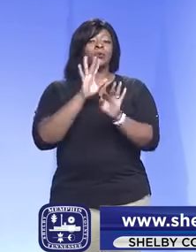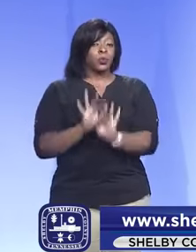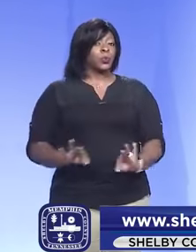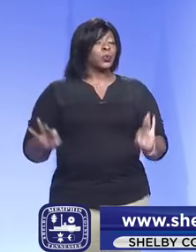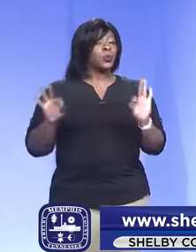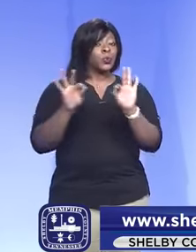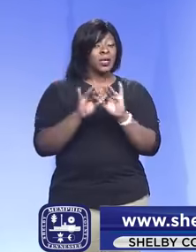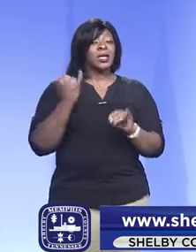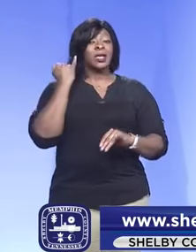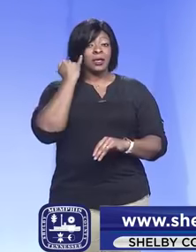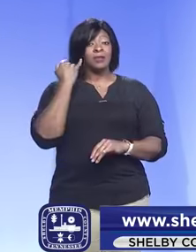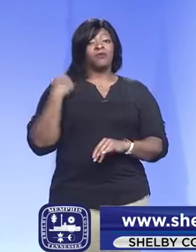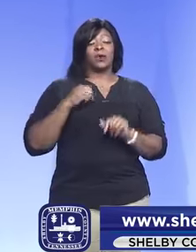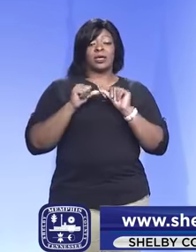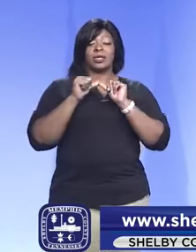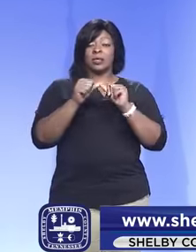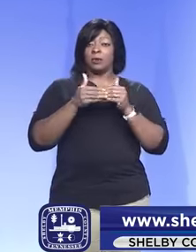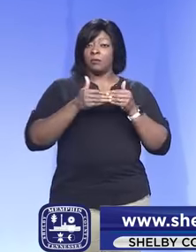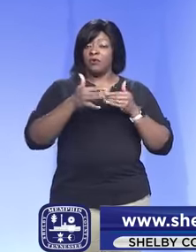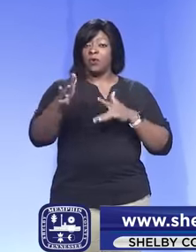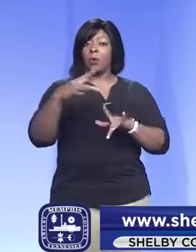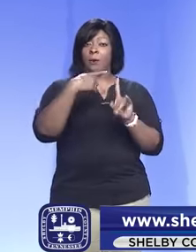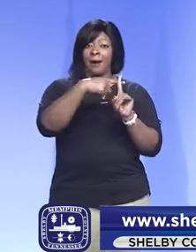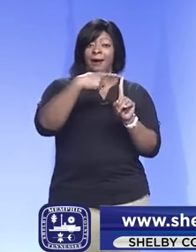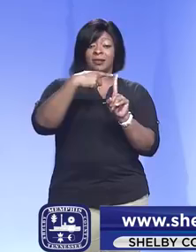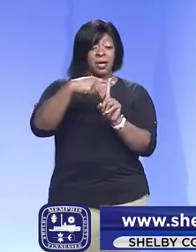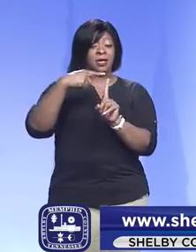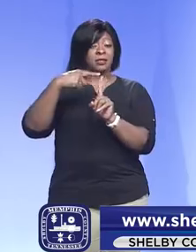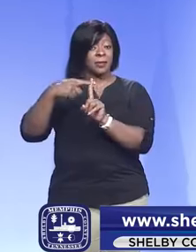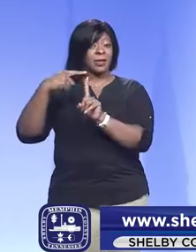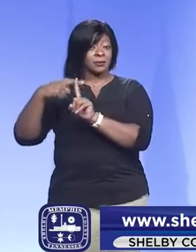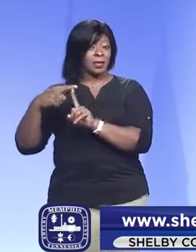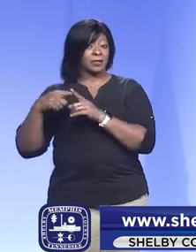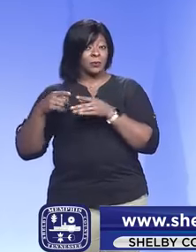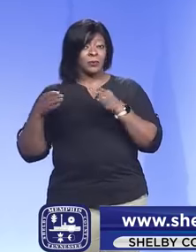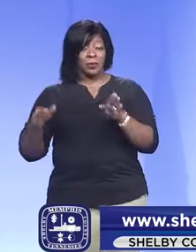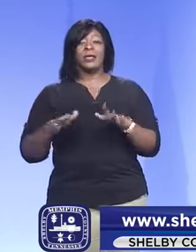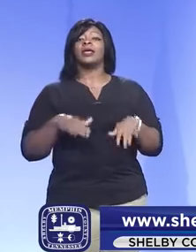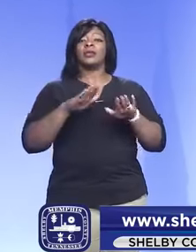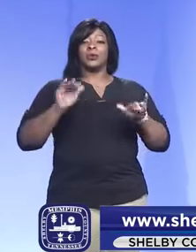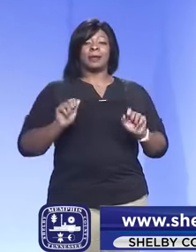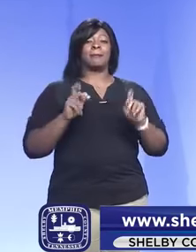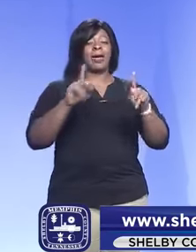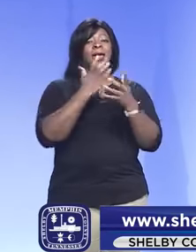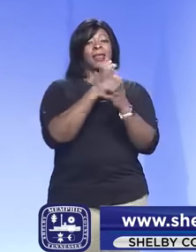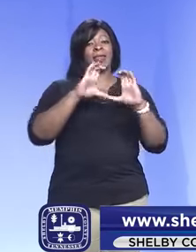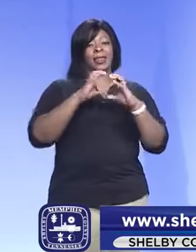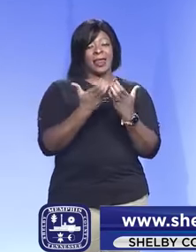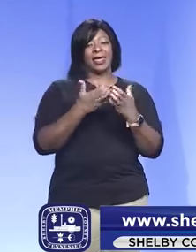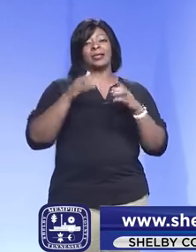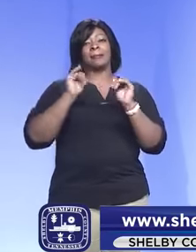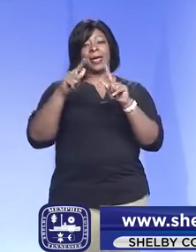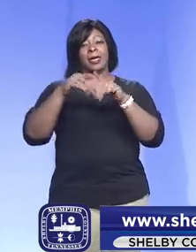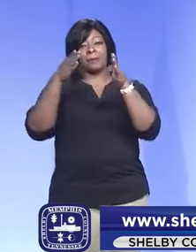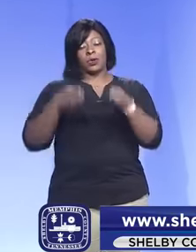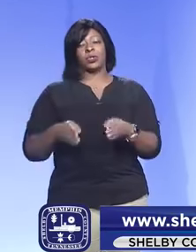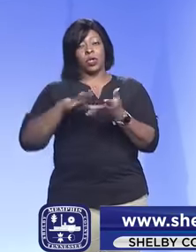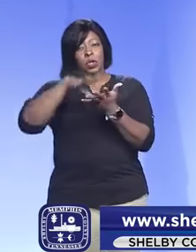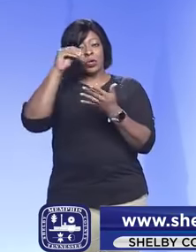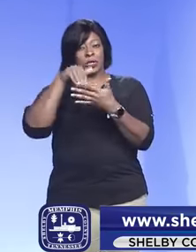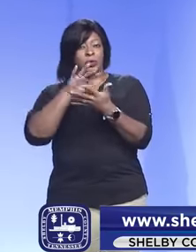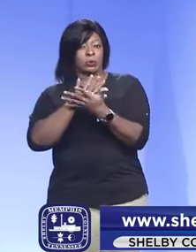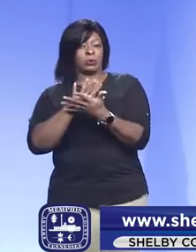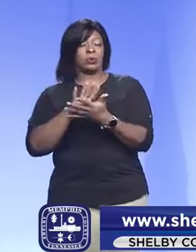that we continue to move forward in a positive way so that we can get children back into the classroom and back to school. So there are some